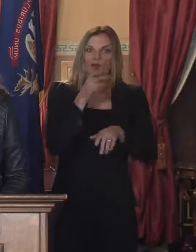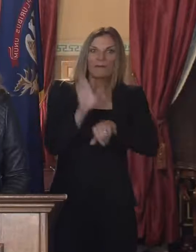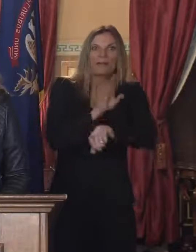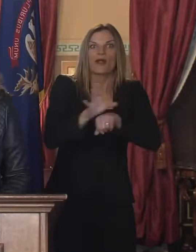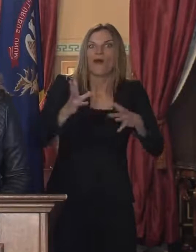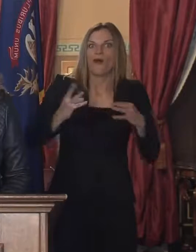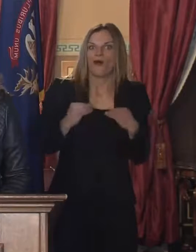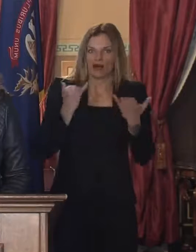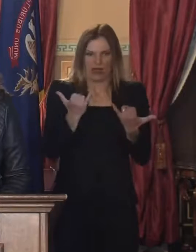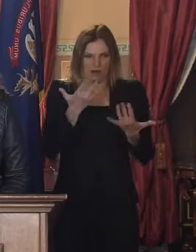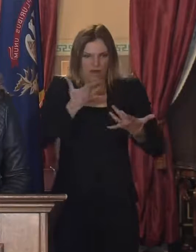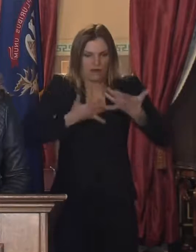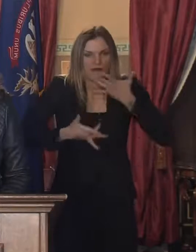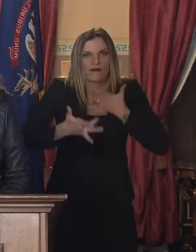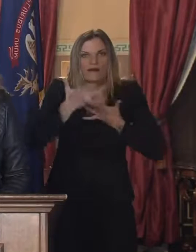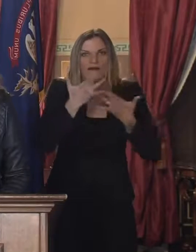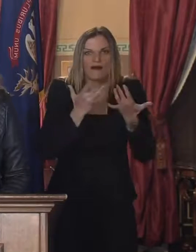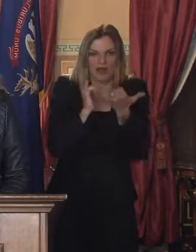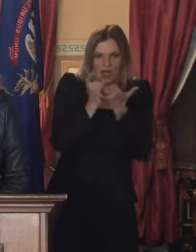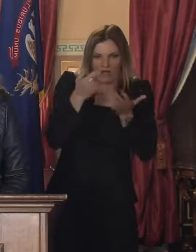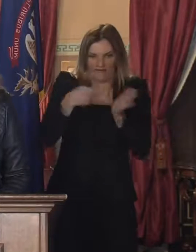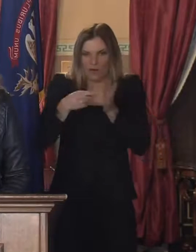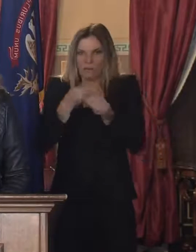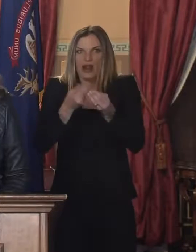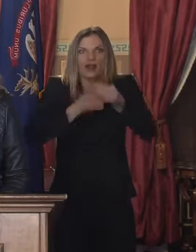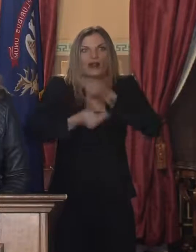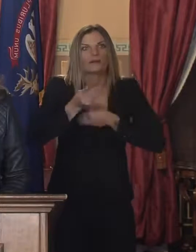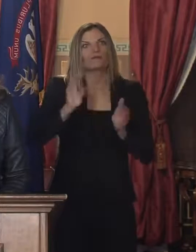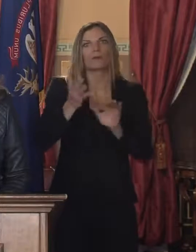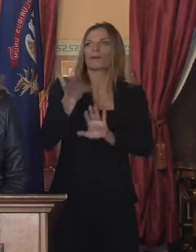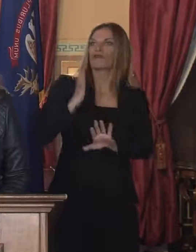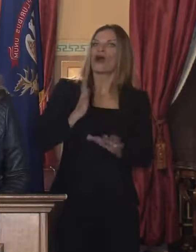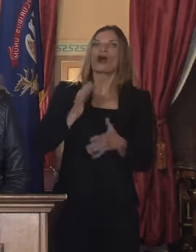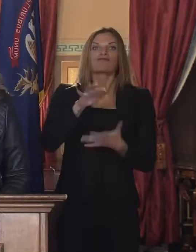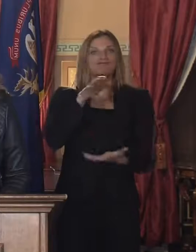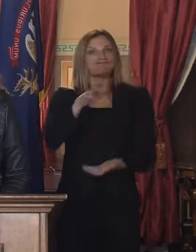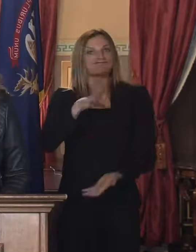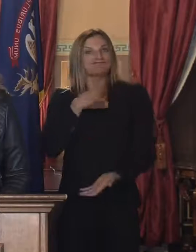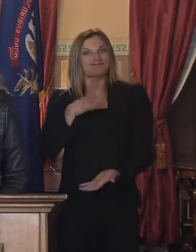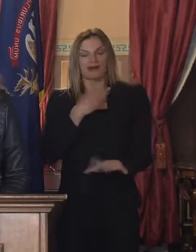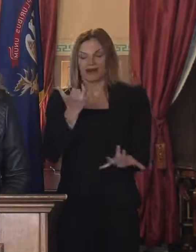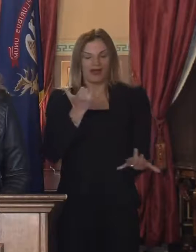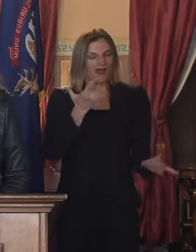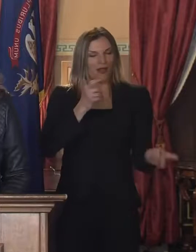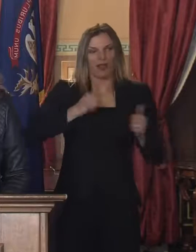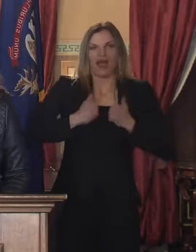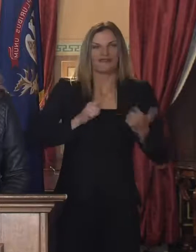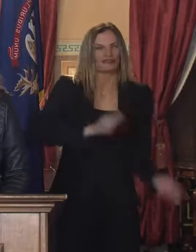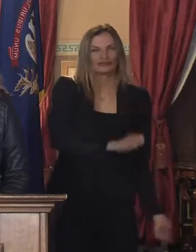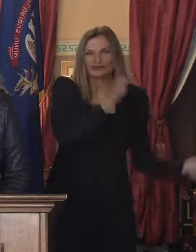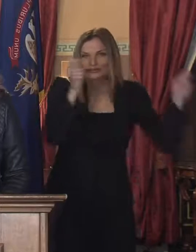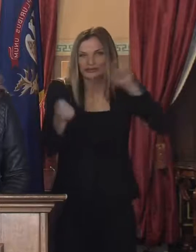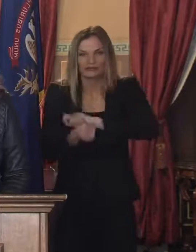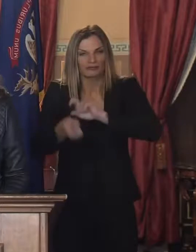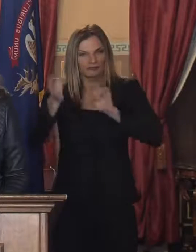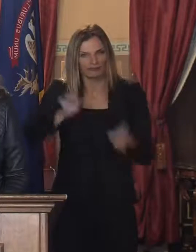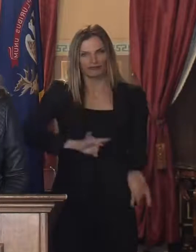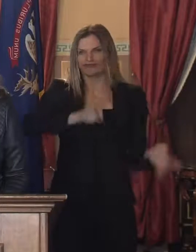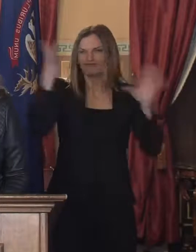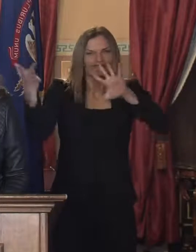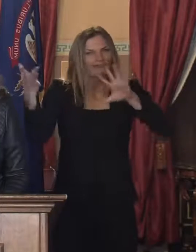hanging on by their fingernails just to keep the lights on. The disruption this virus has caused to our daily lives is